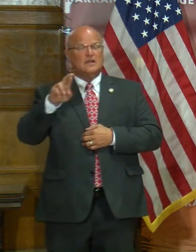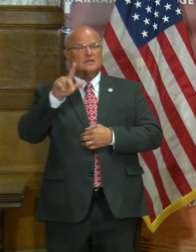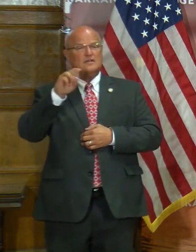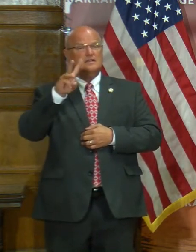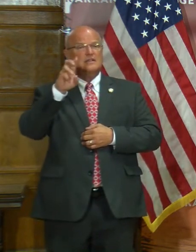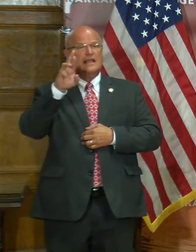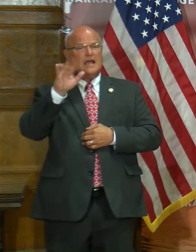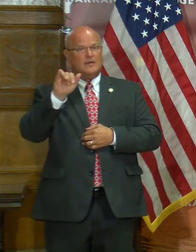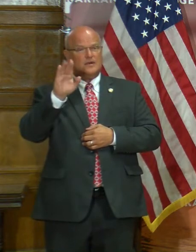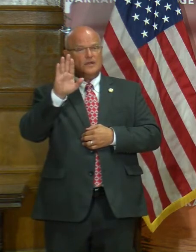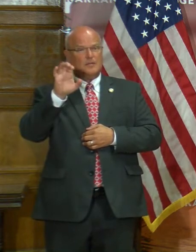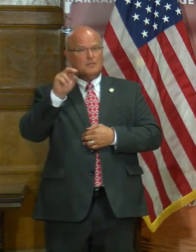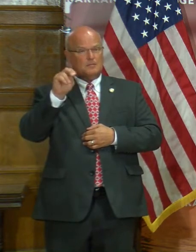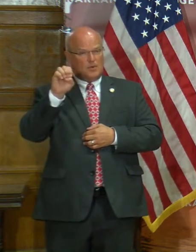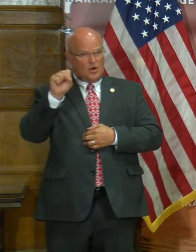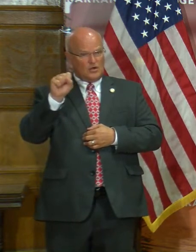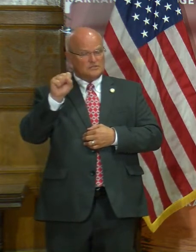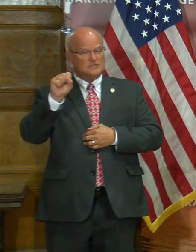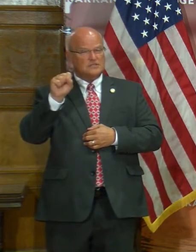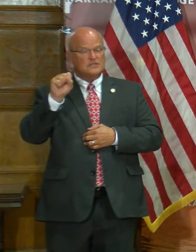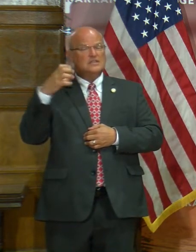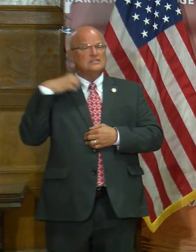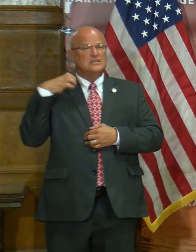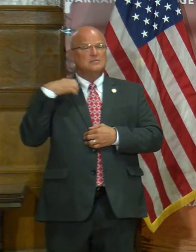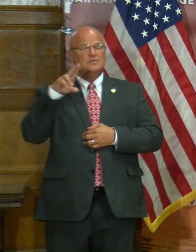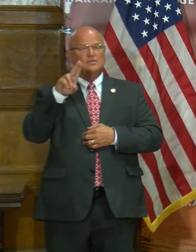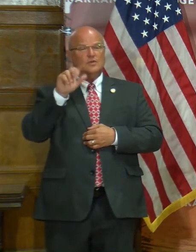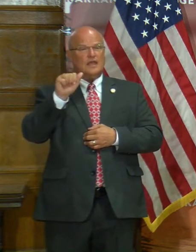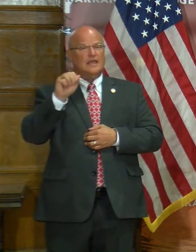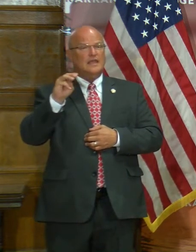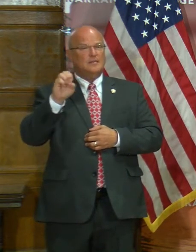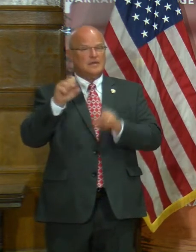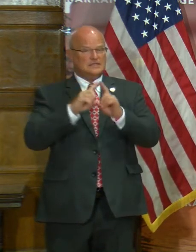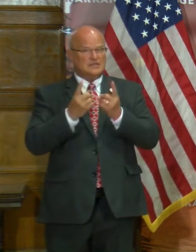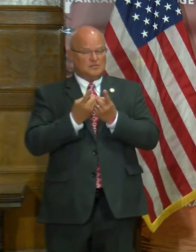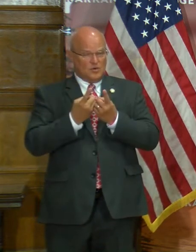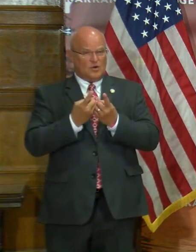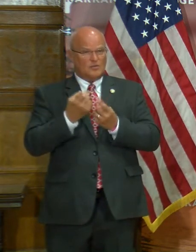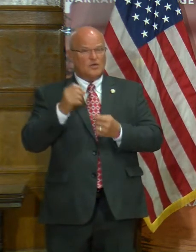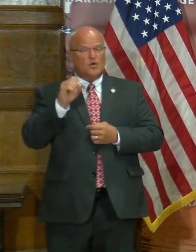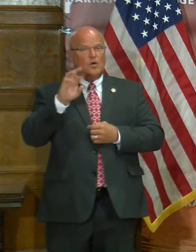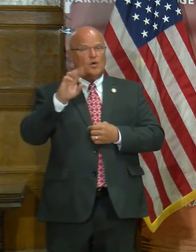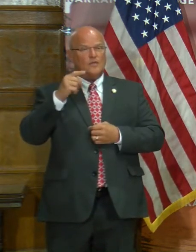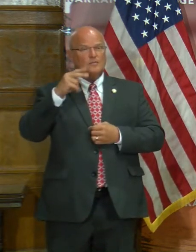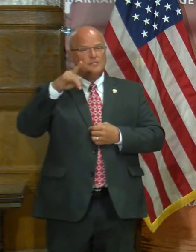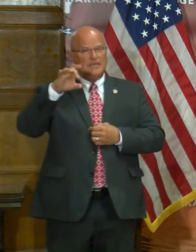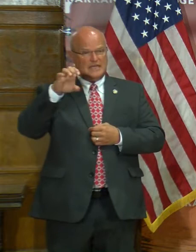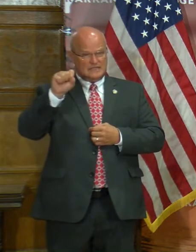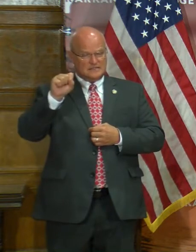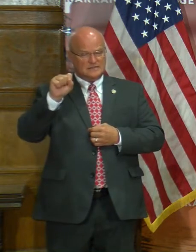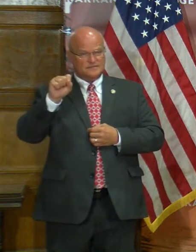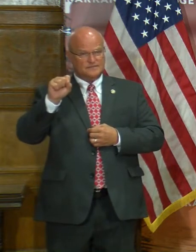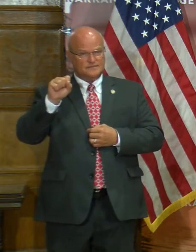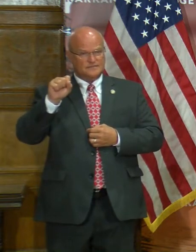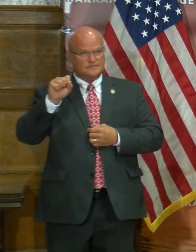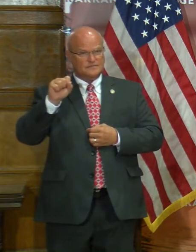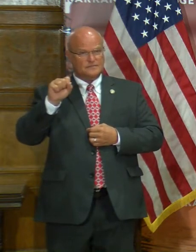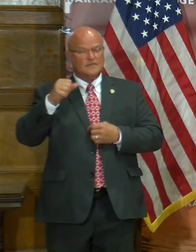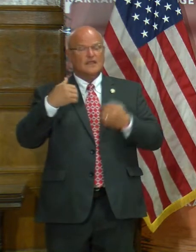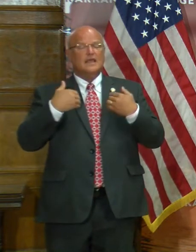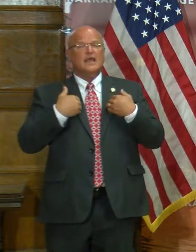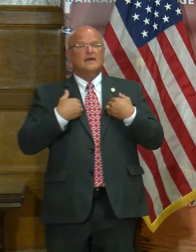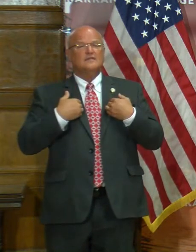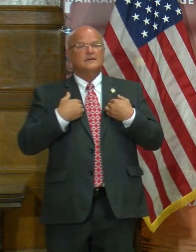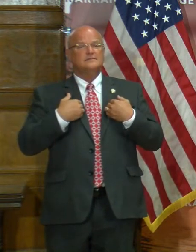Lowry Barnes, orthopedic surgeon, chairman of UAMS, the Department of Orthopedics. We'll